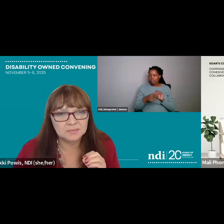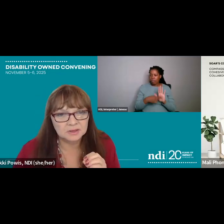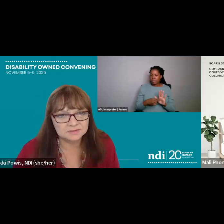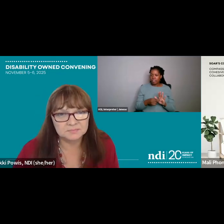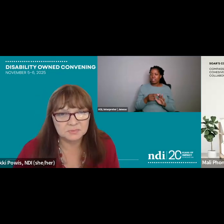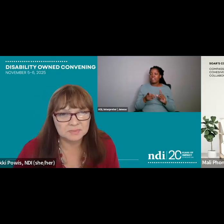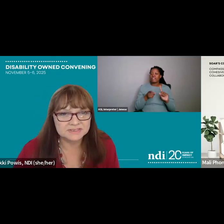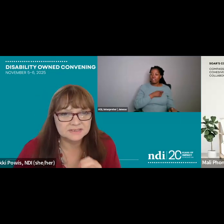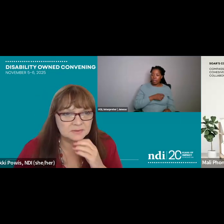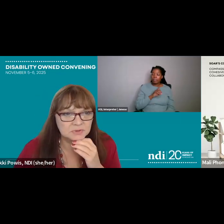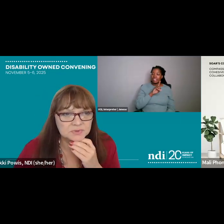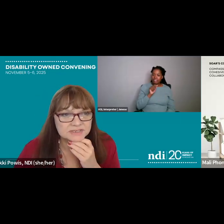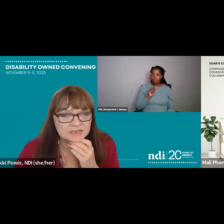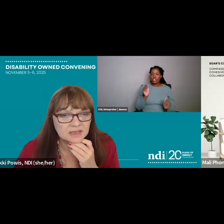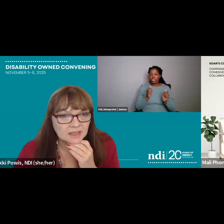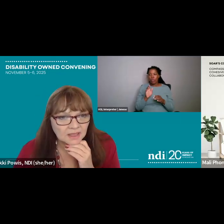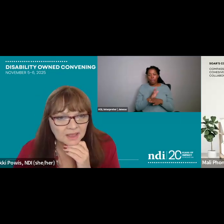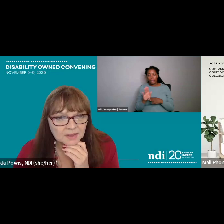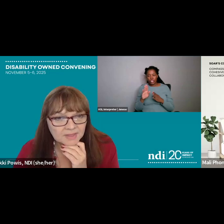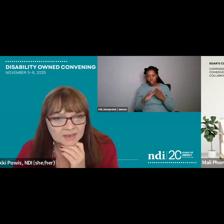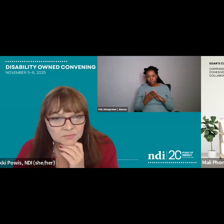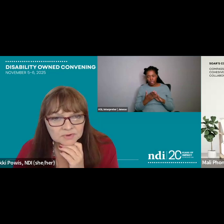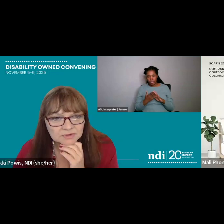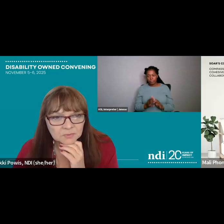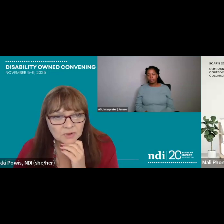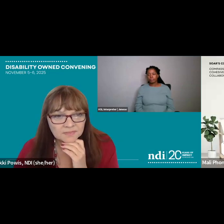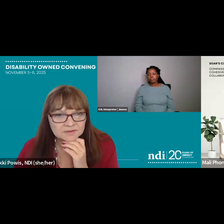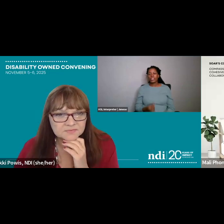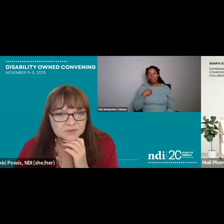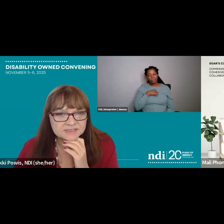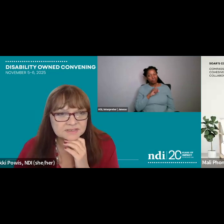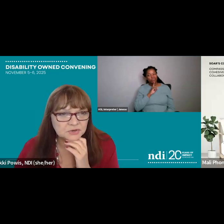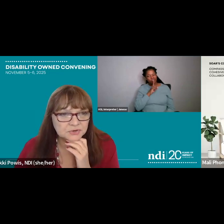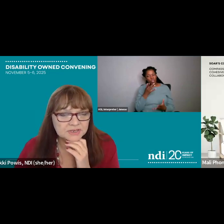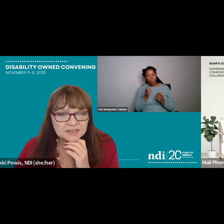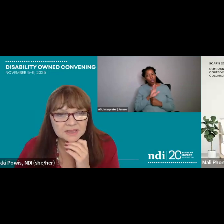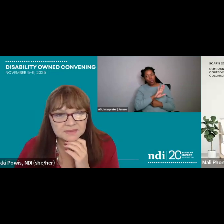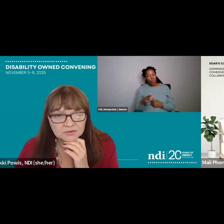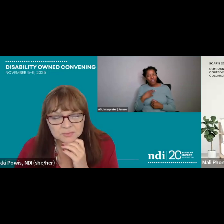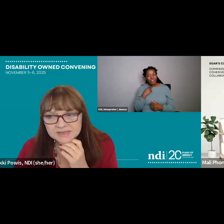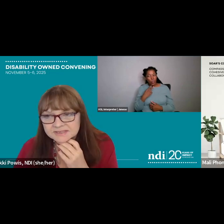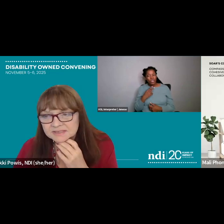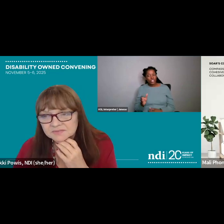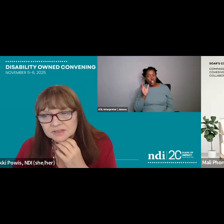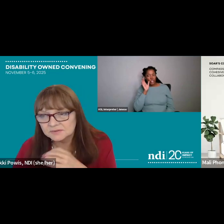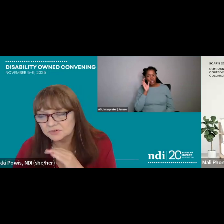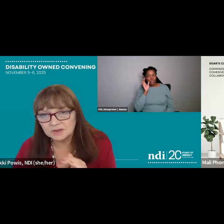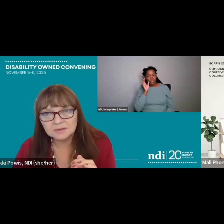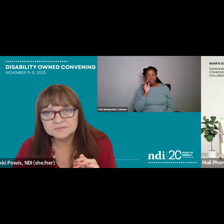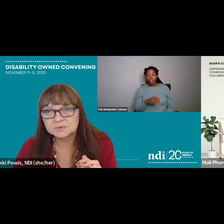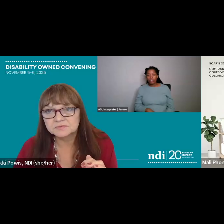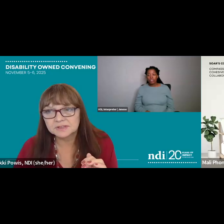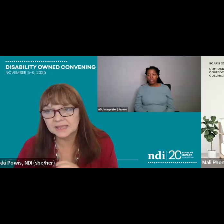disability small business community. And we really want those voices heard. And there are pieces of it,